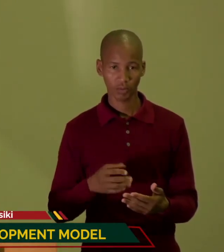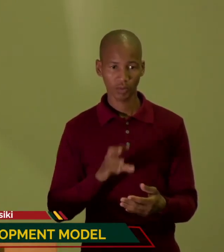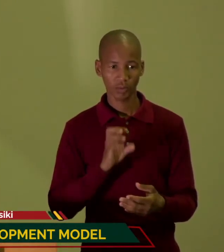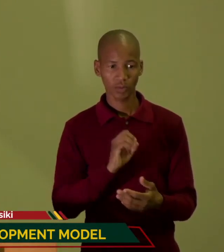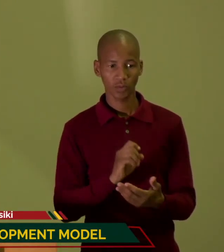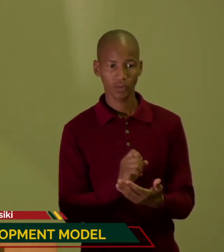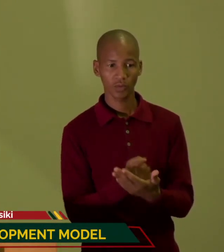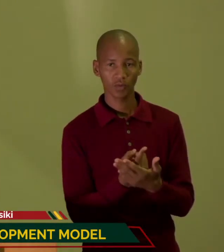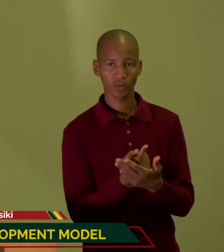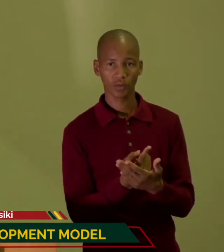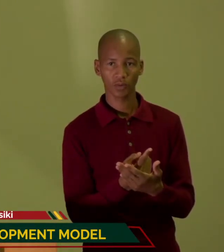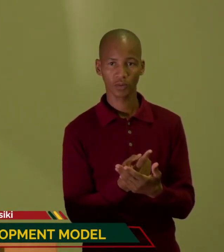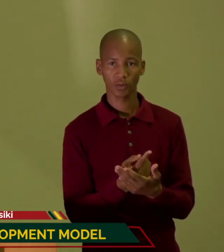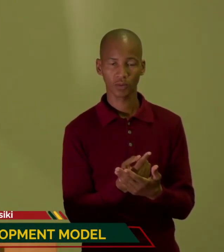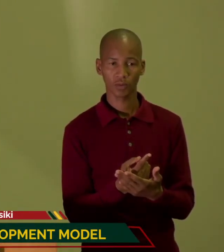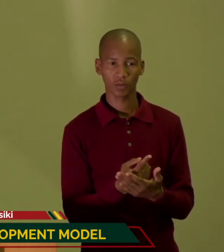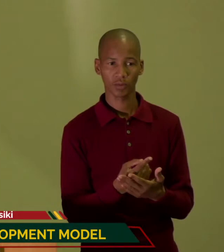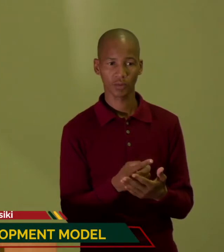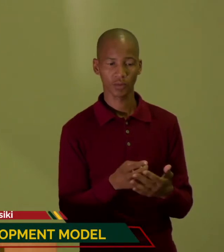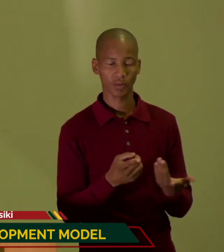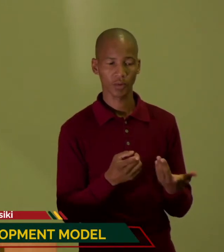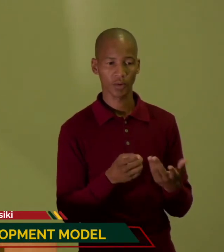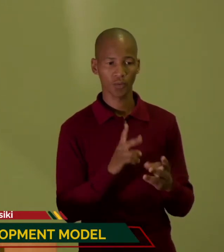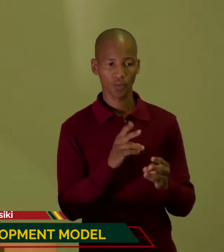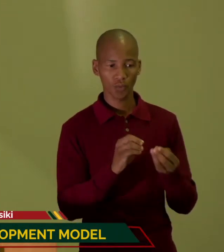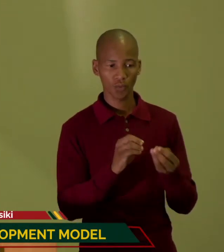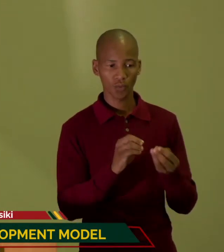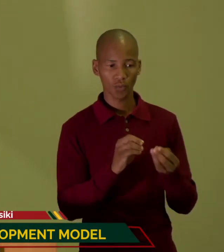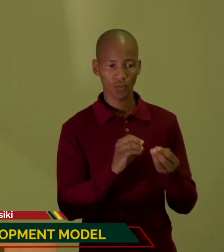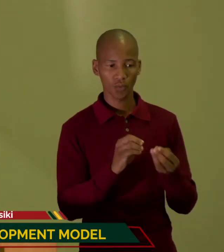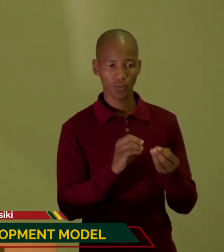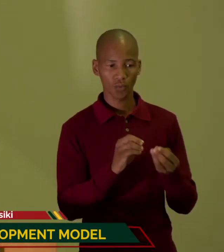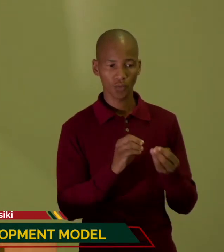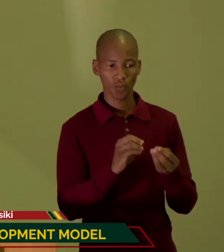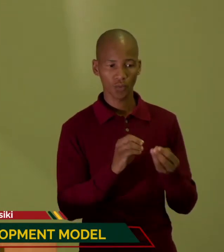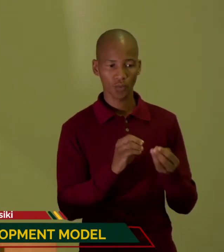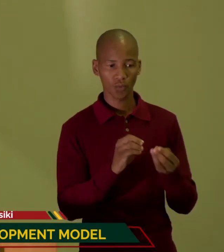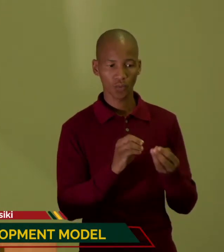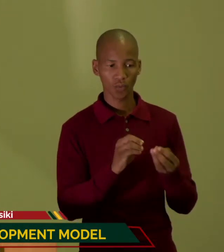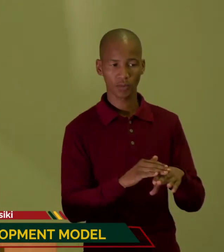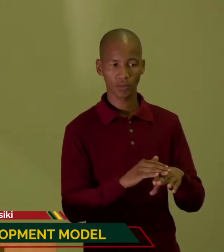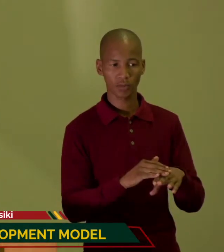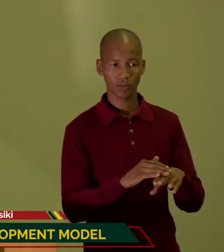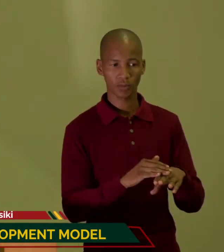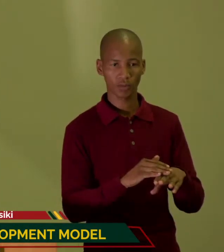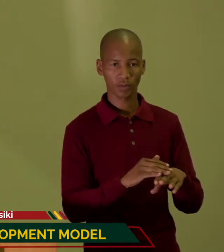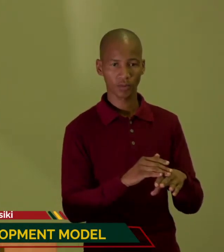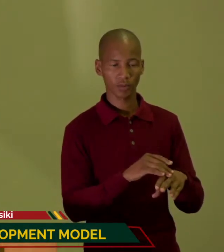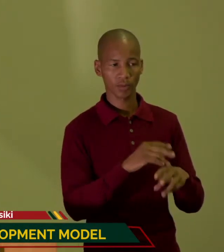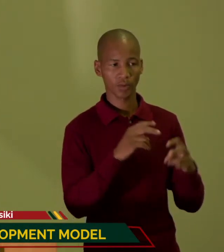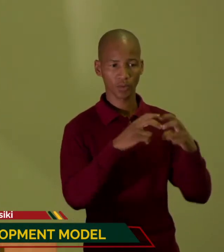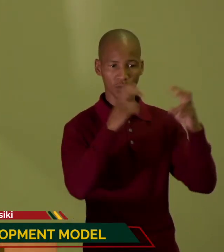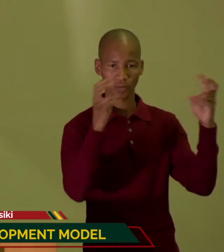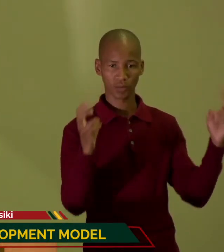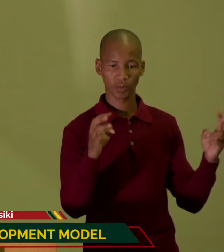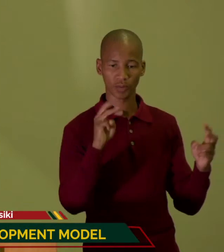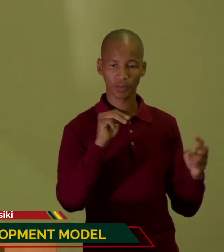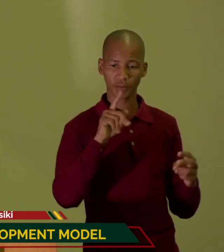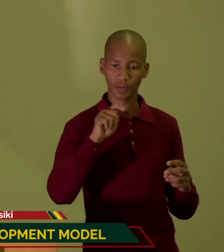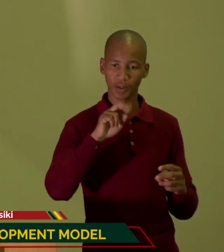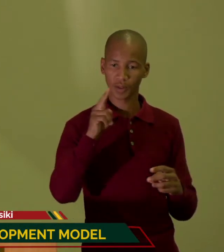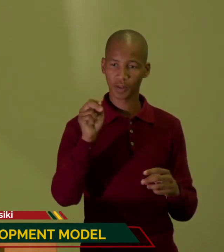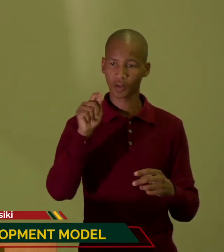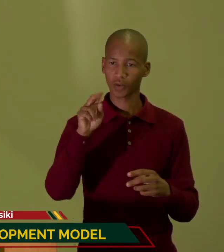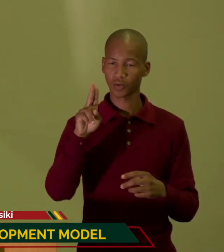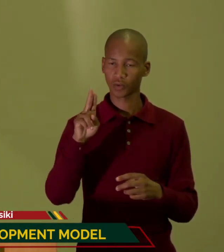contractor to the community for the construction of the Mthembu Bridge,